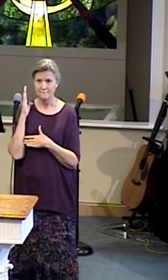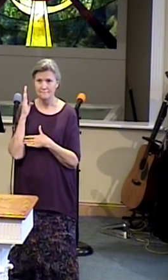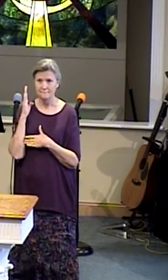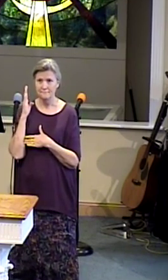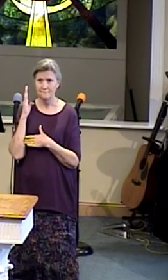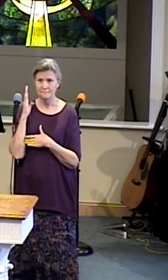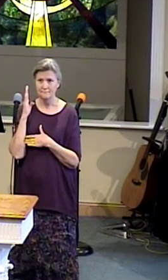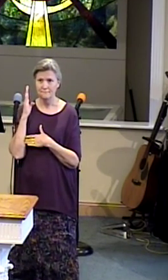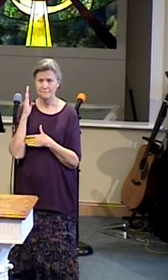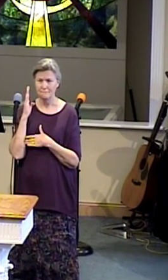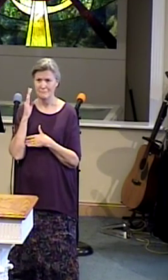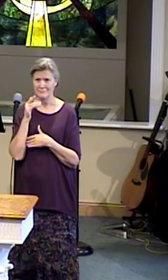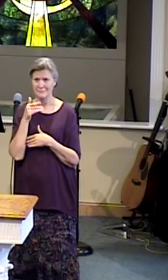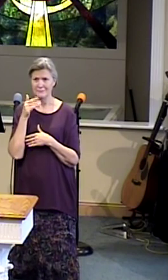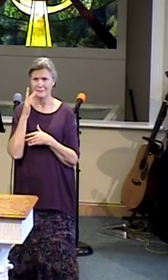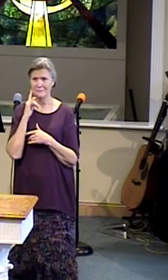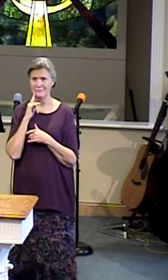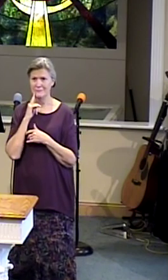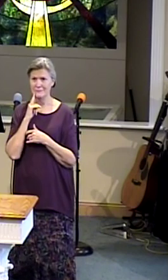Why are you persecuting me, Saul?